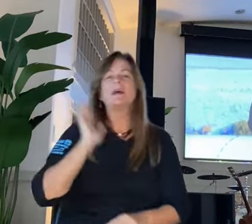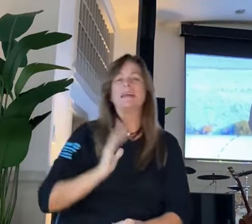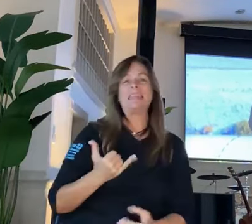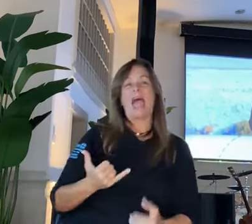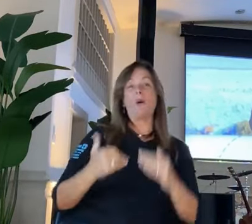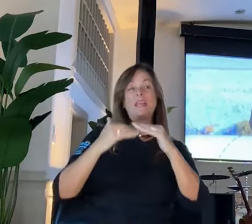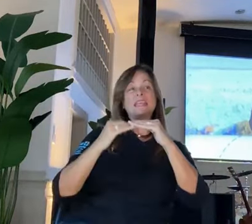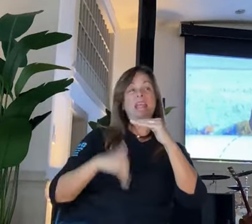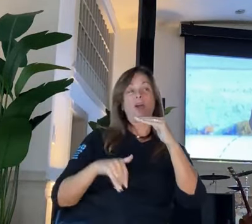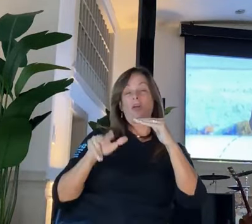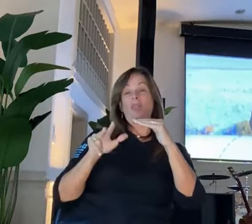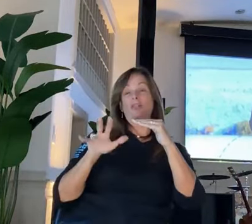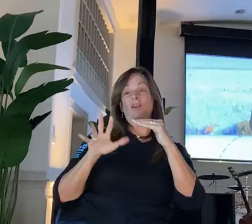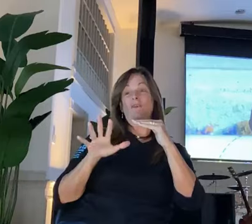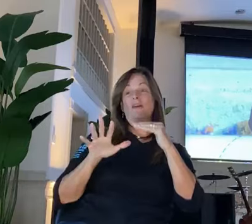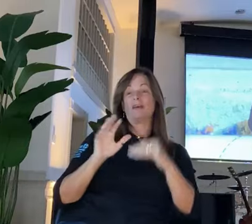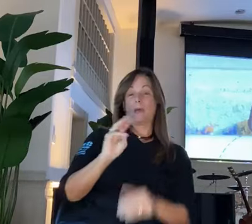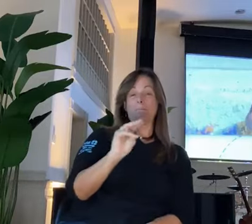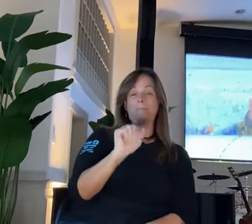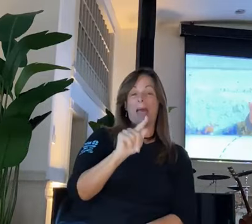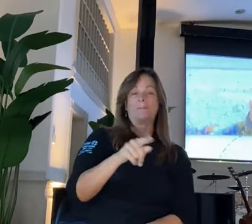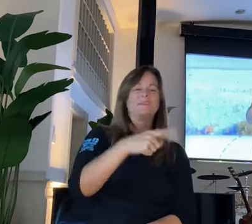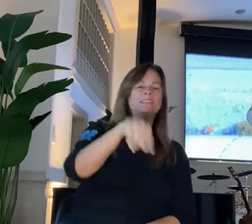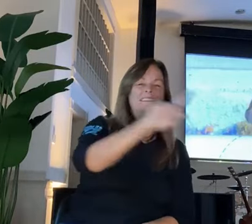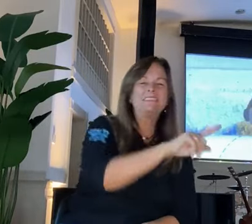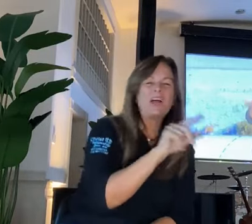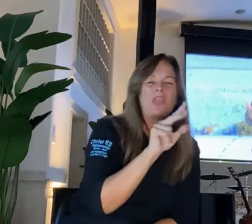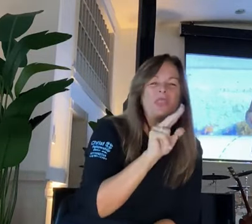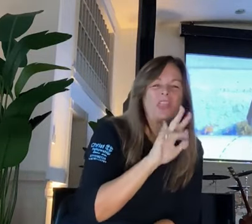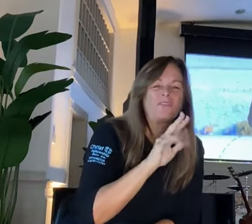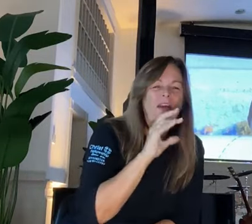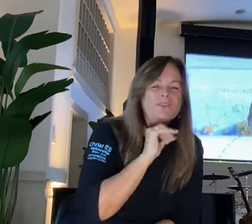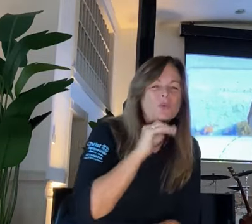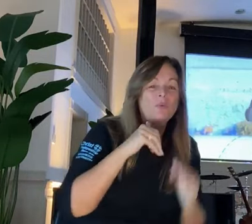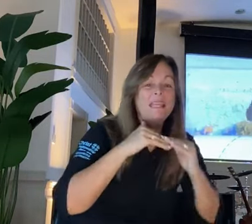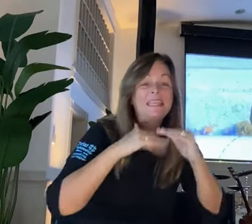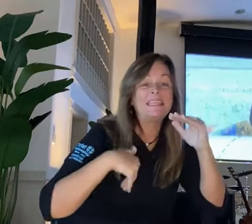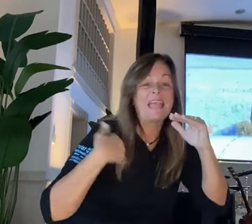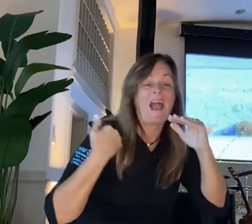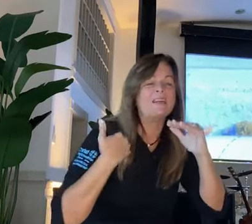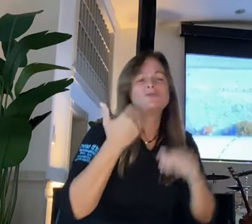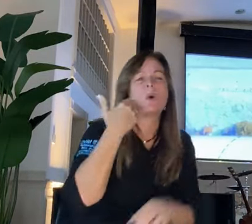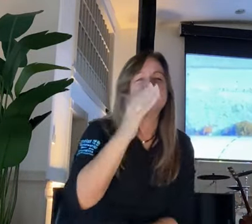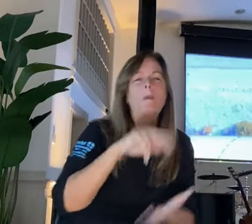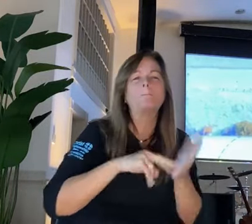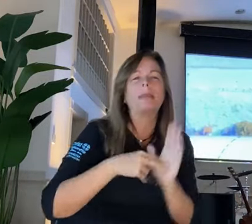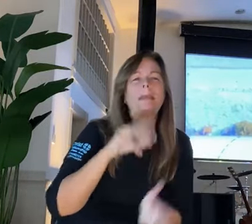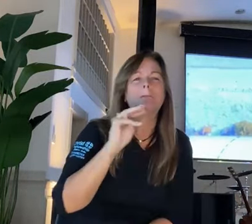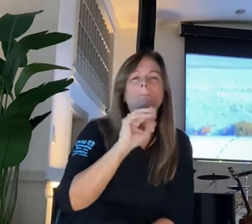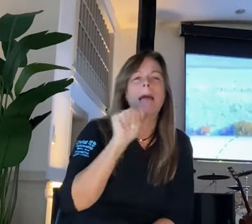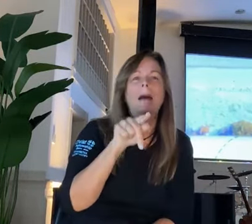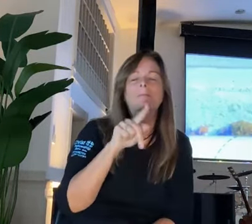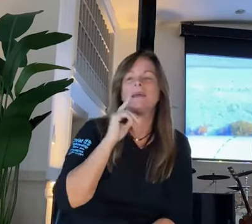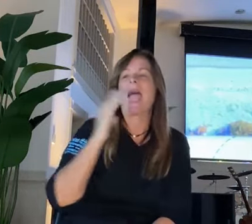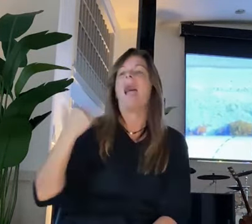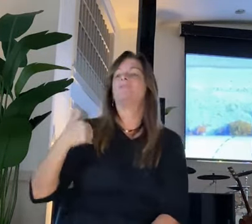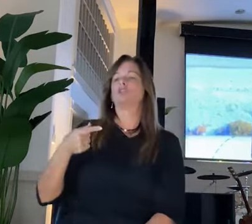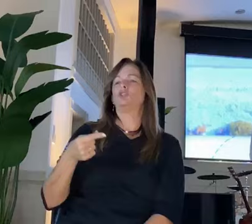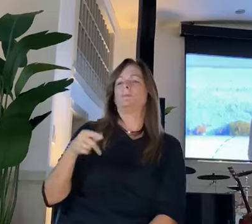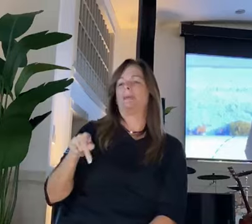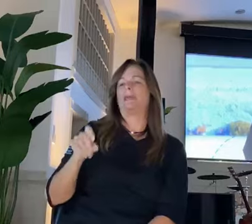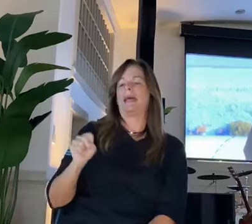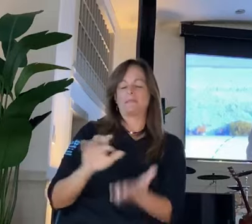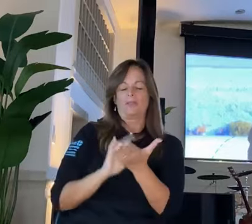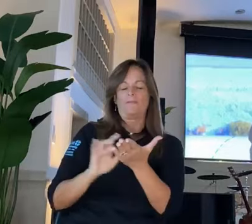map. And before we have phones with maps and people to tell us where to go, we actually had to like open these things up. And can